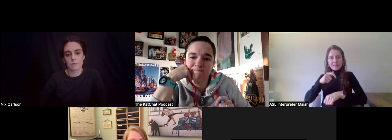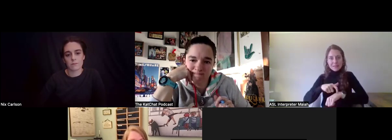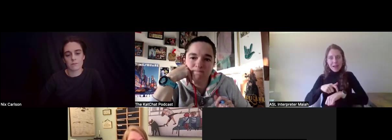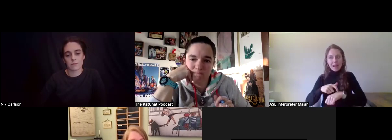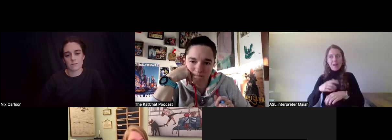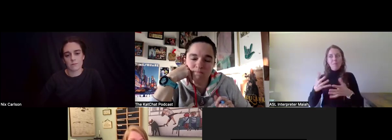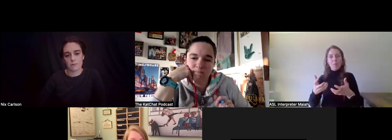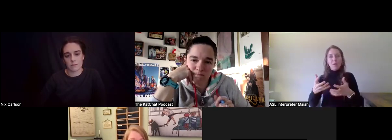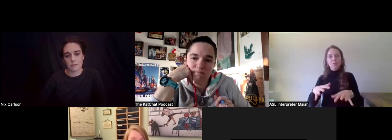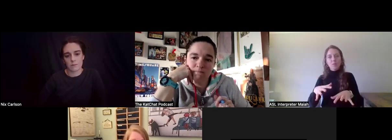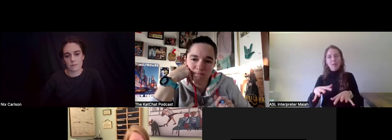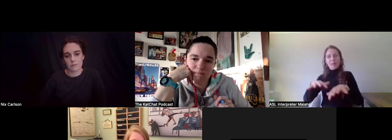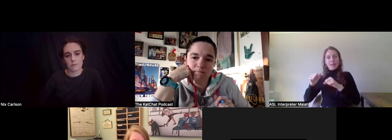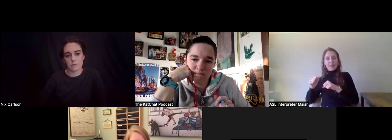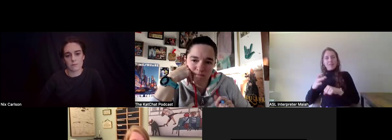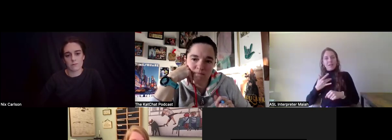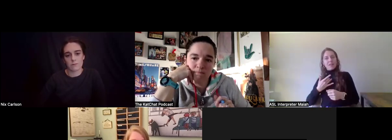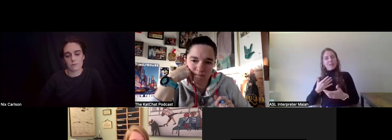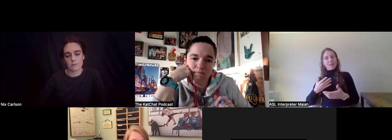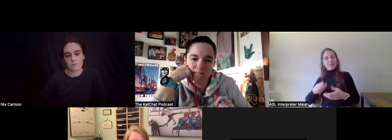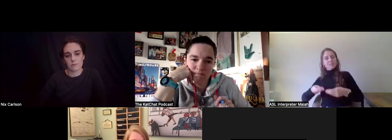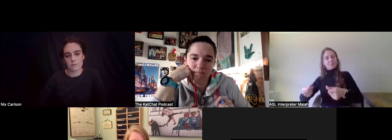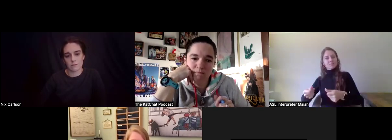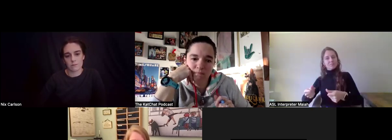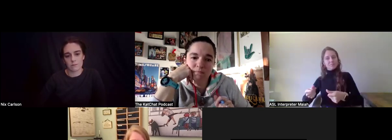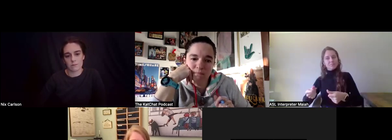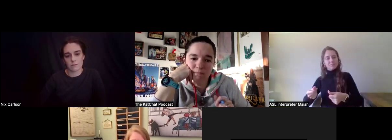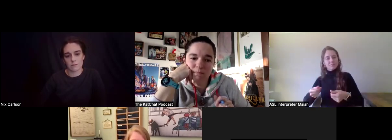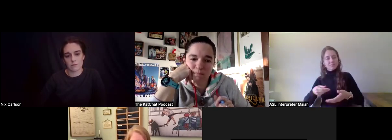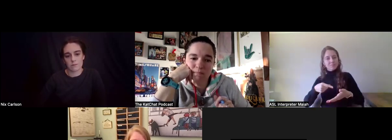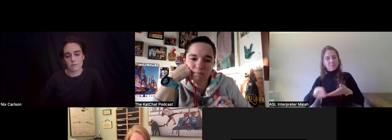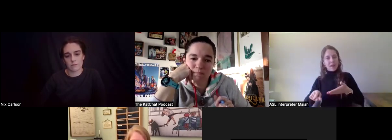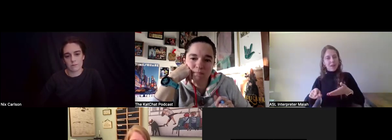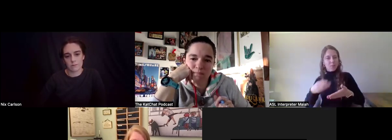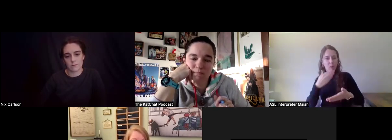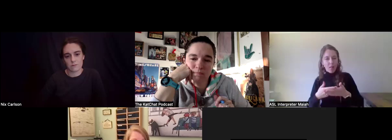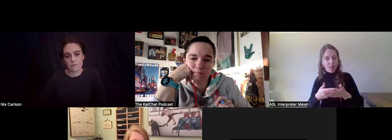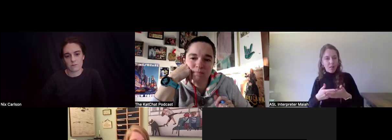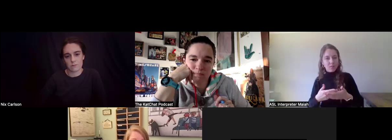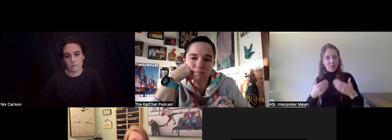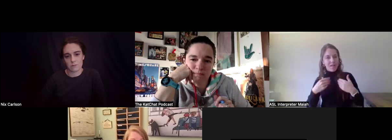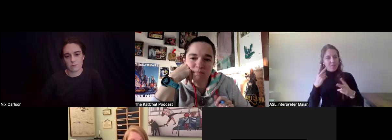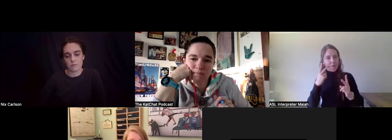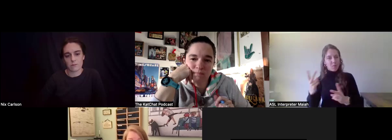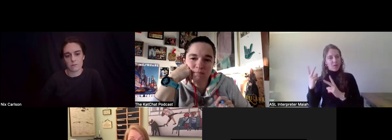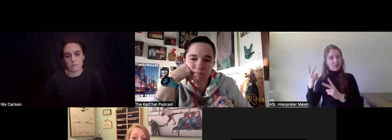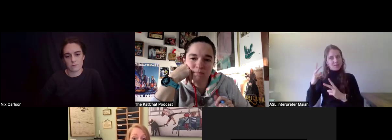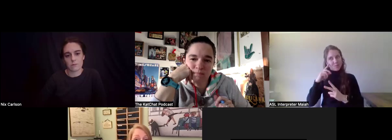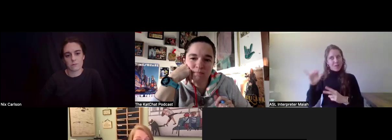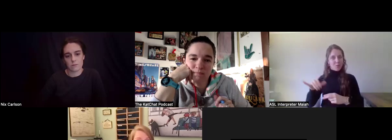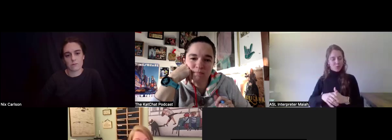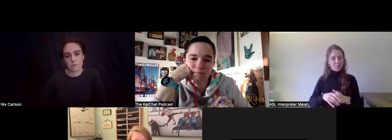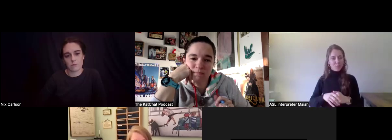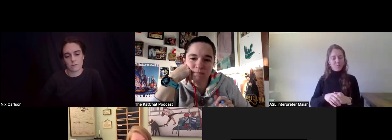feeling like it was time and money well spent and have memories for a lifetime. That's what we hope. Same for the cruise. Now we're